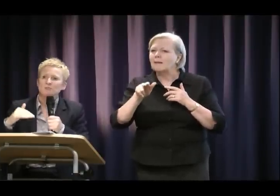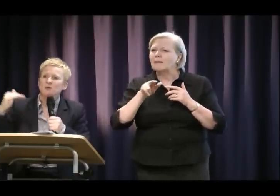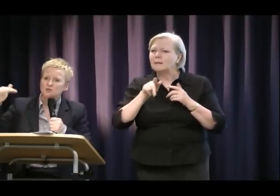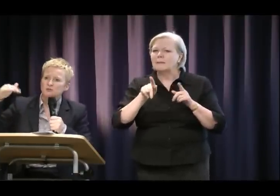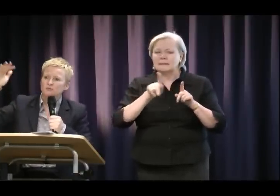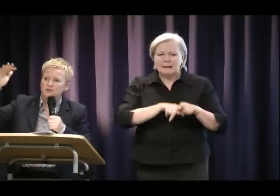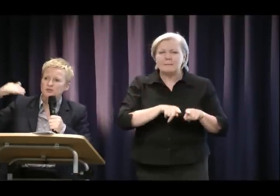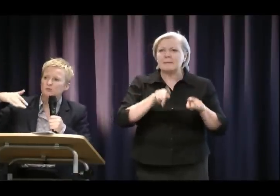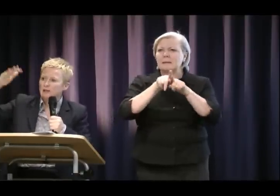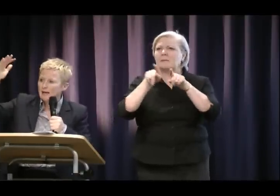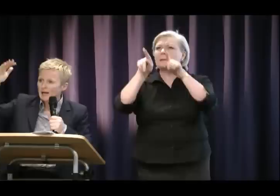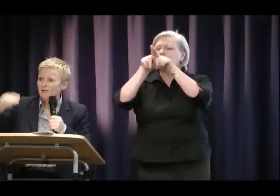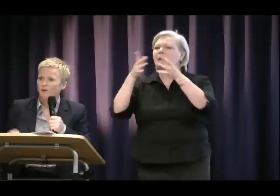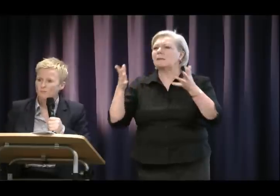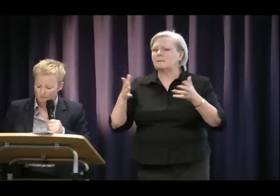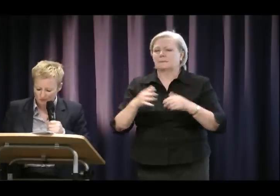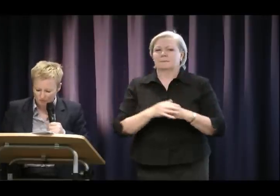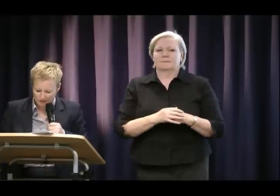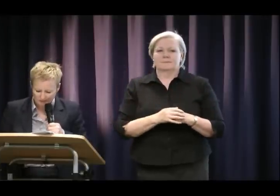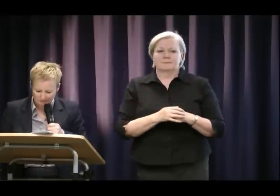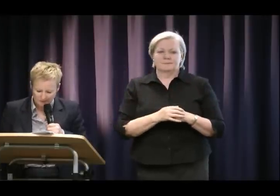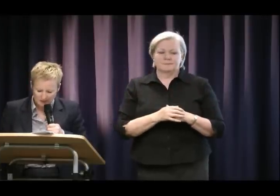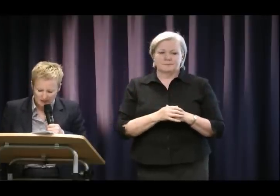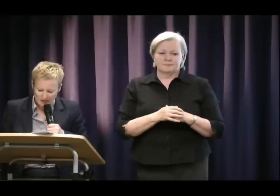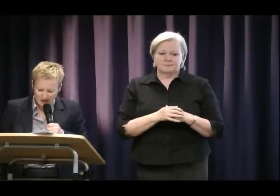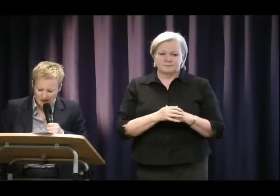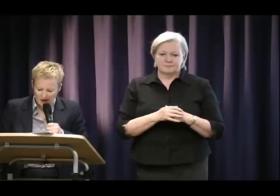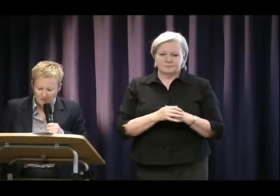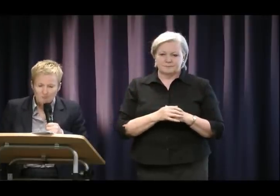duplication just because of the physical layout of the building.